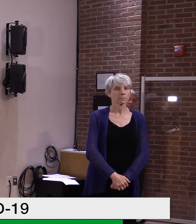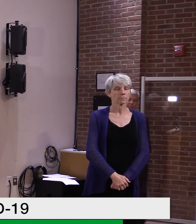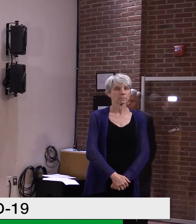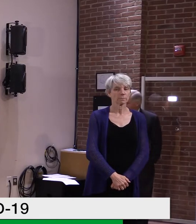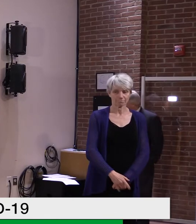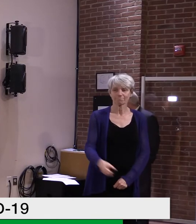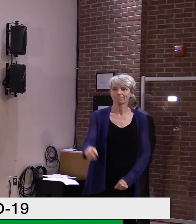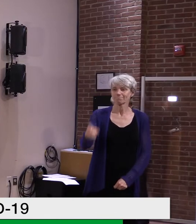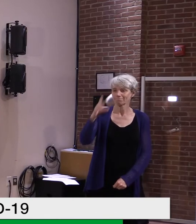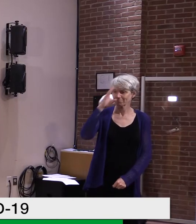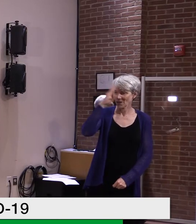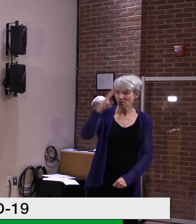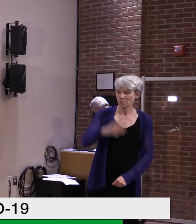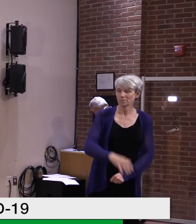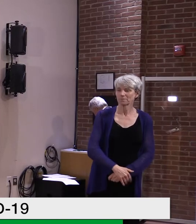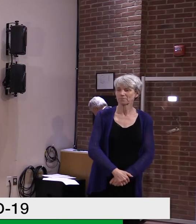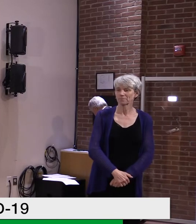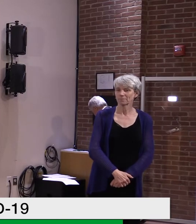Hi.